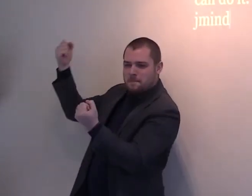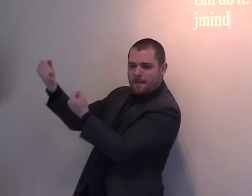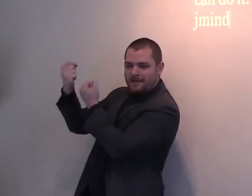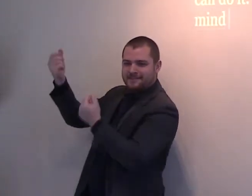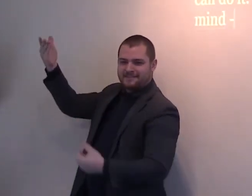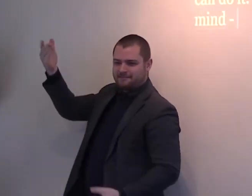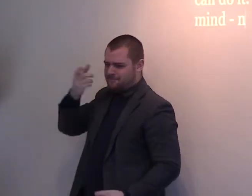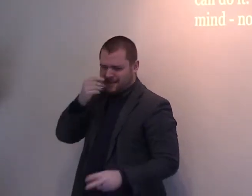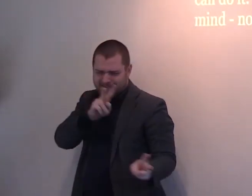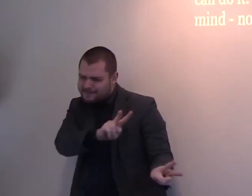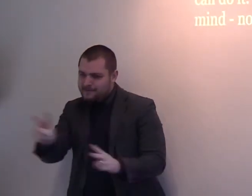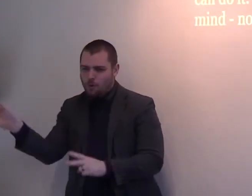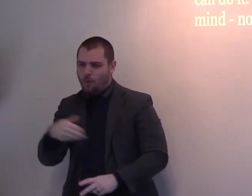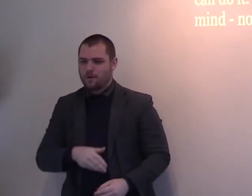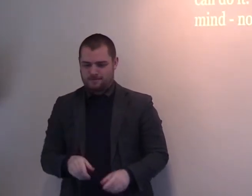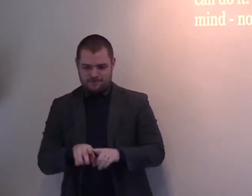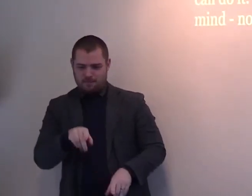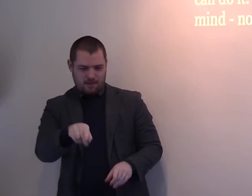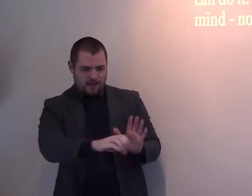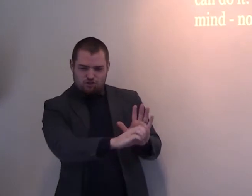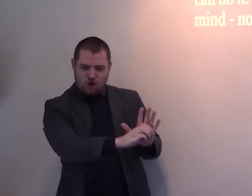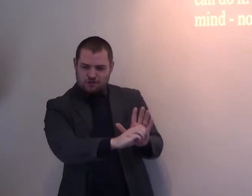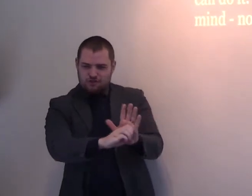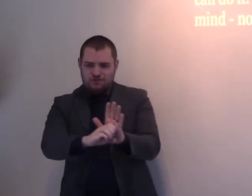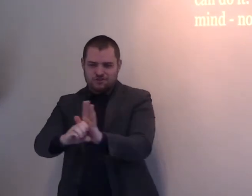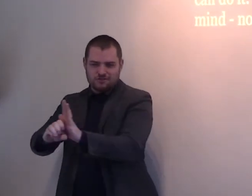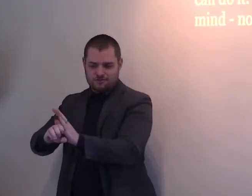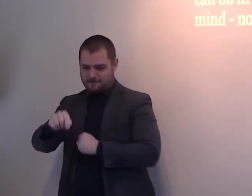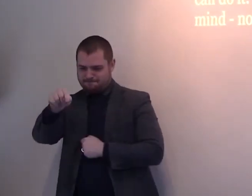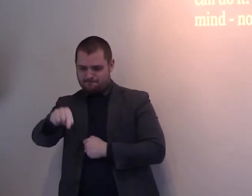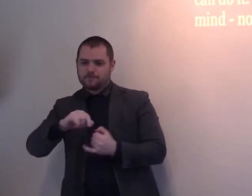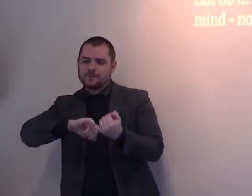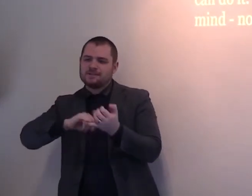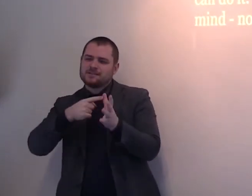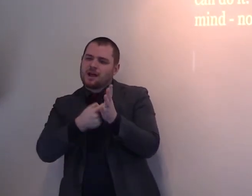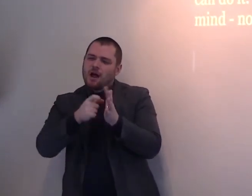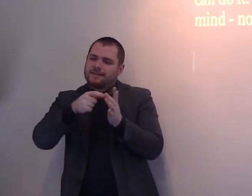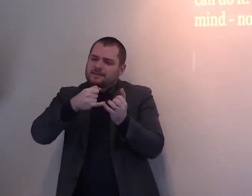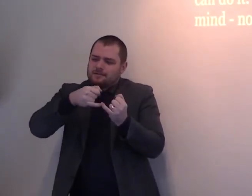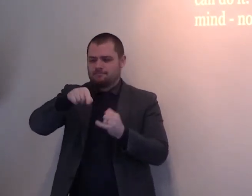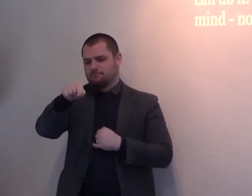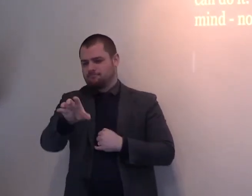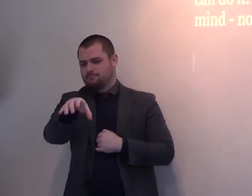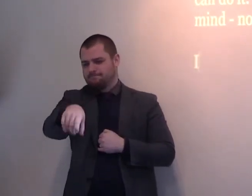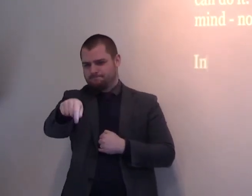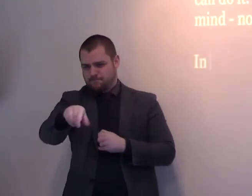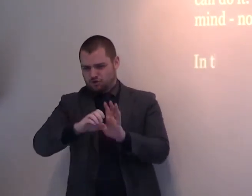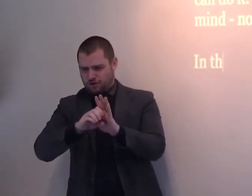So as we look to the church of Sardis, it is the same pattern. The same pattern which